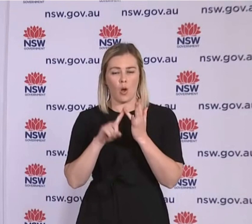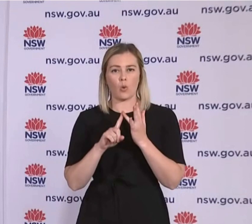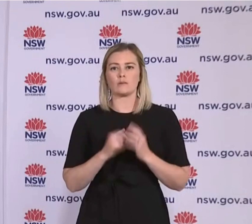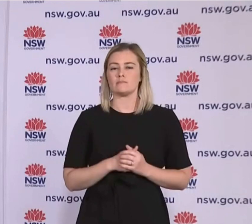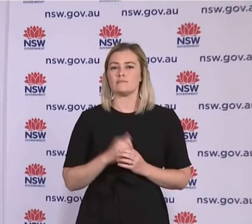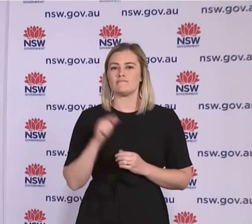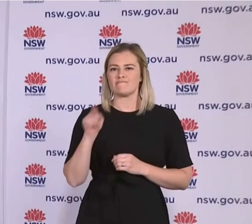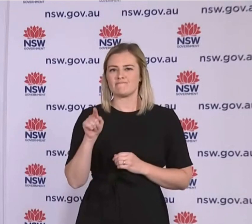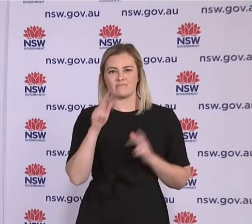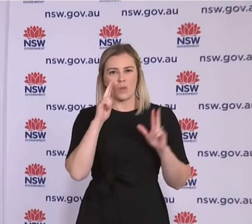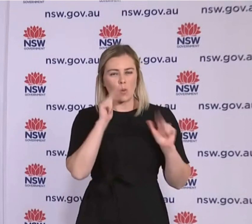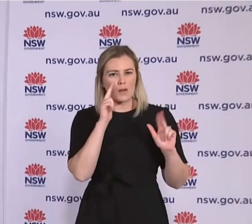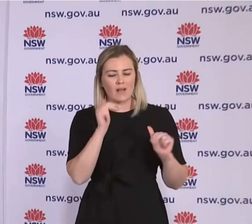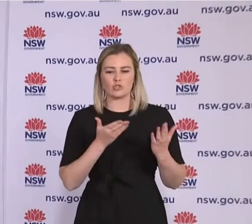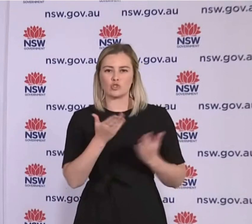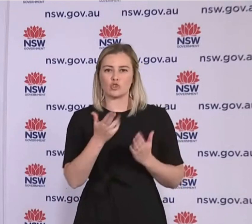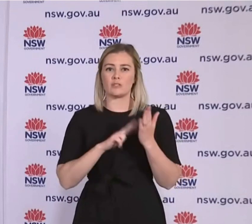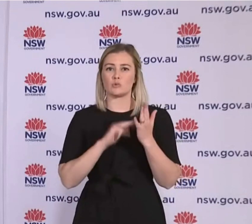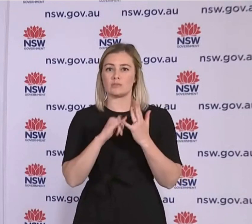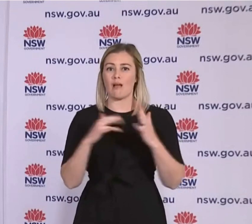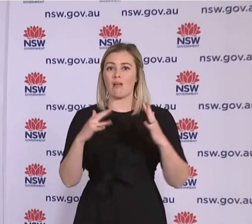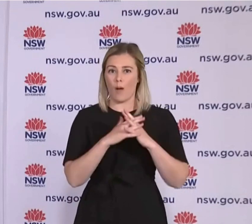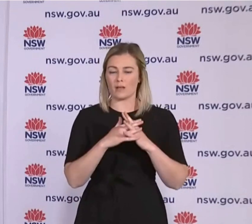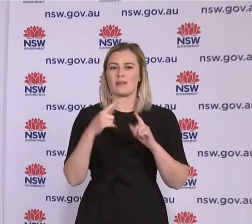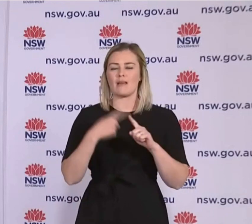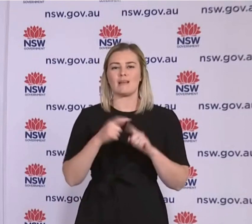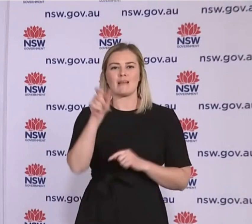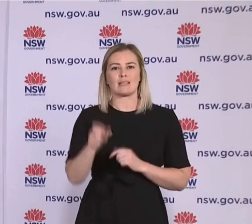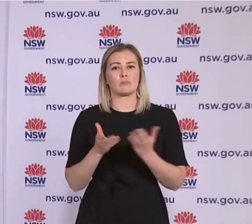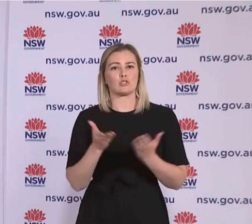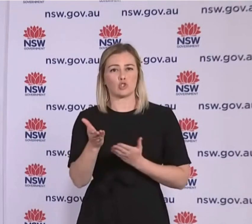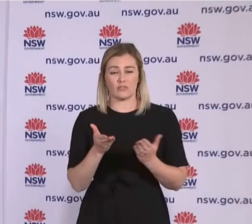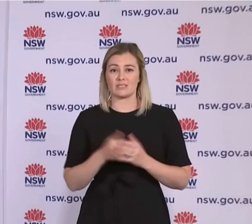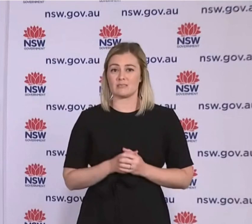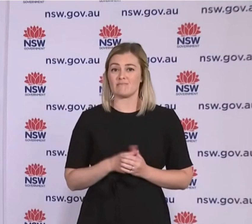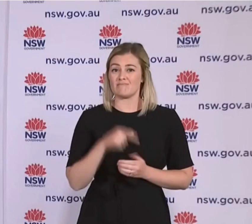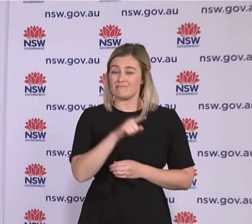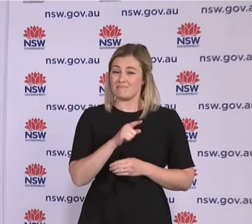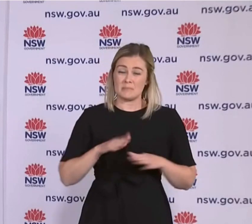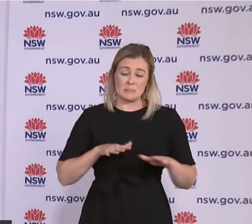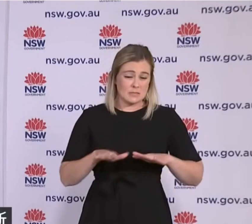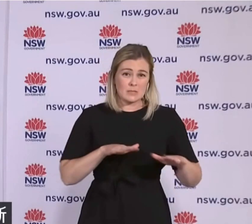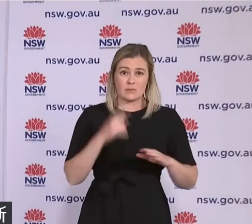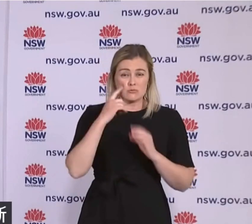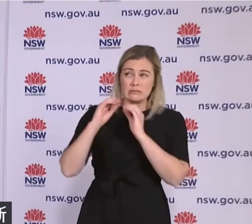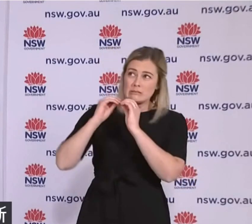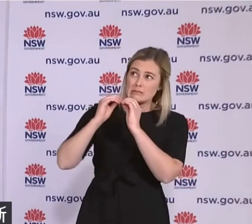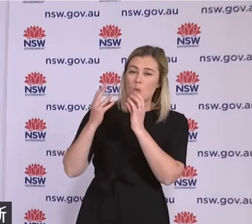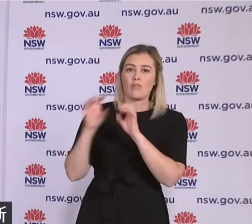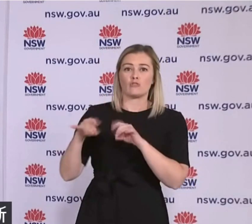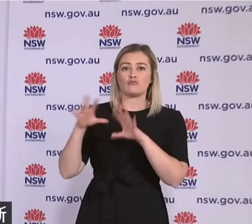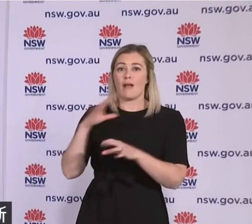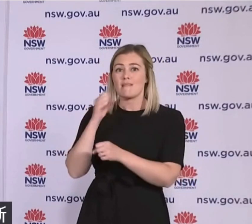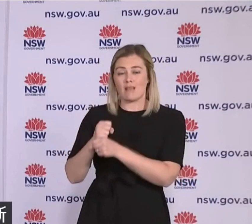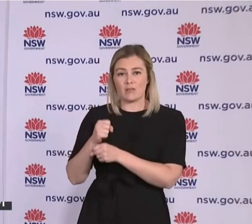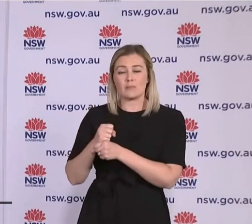Customer Service Division and Service New South Wales, and he is busily working with the Commonwealth to get access to the data which will allow New South Wales to have our